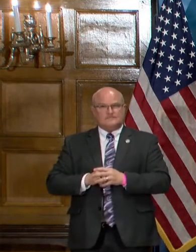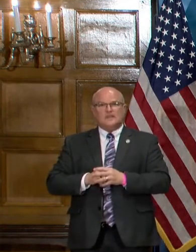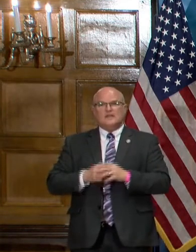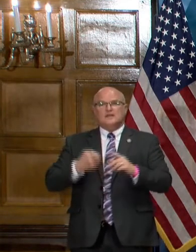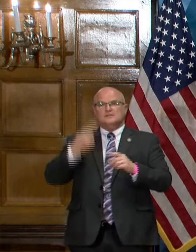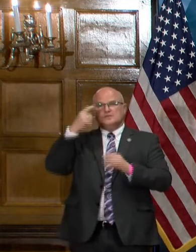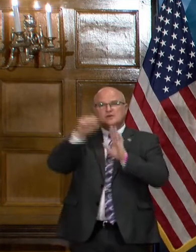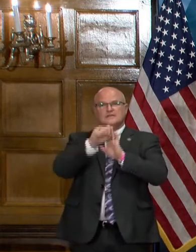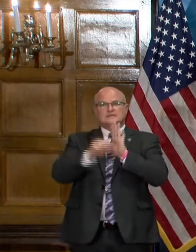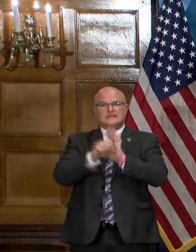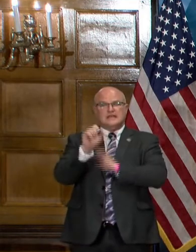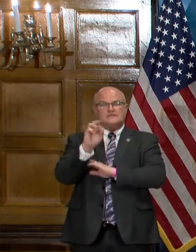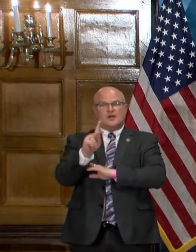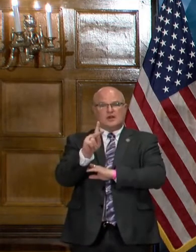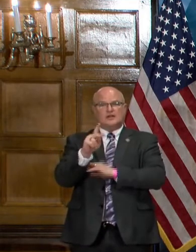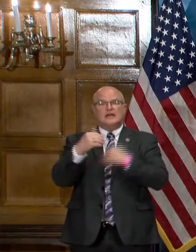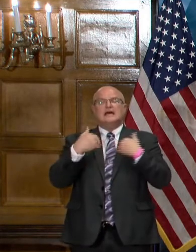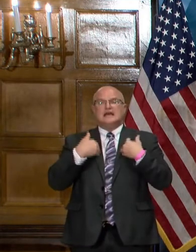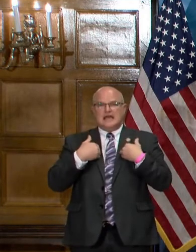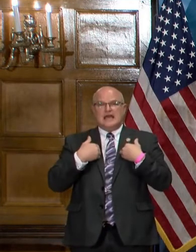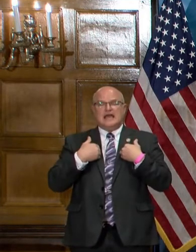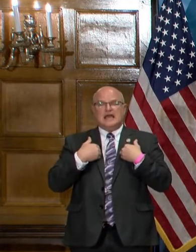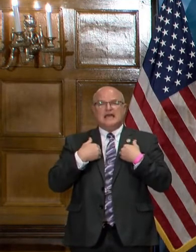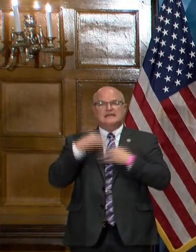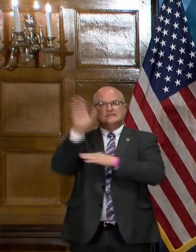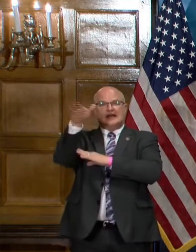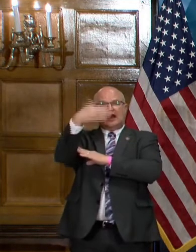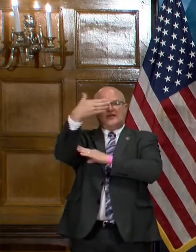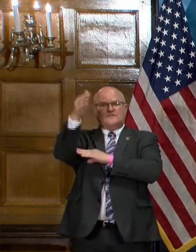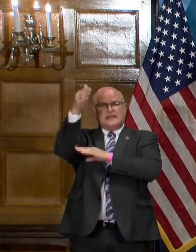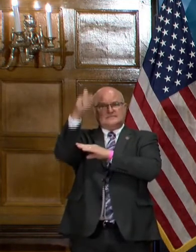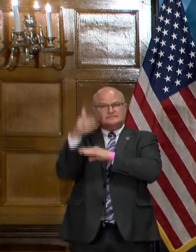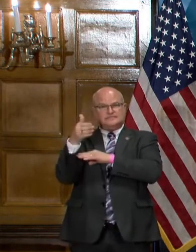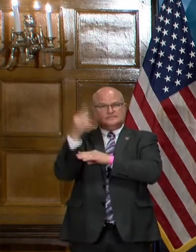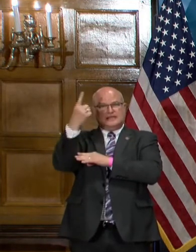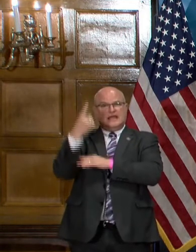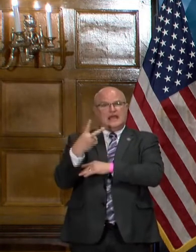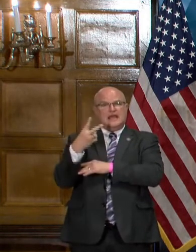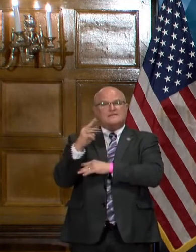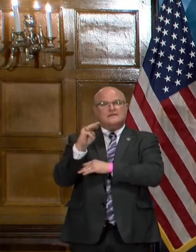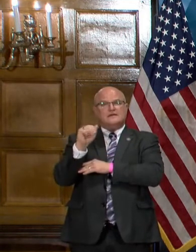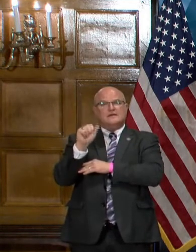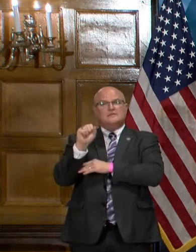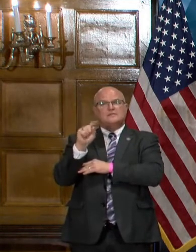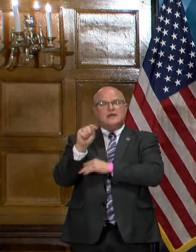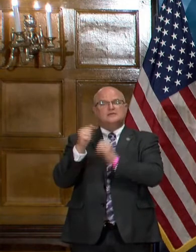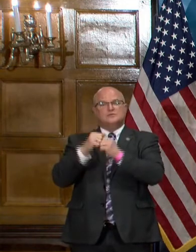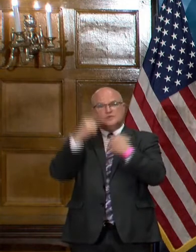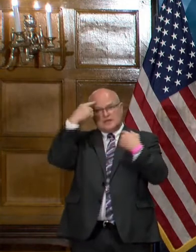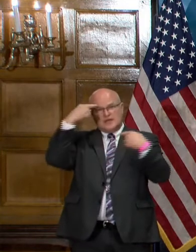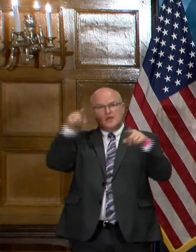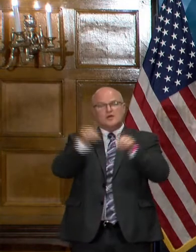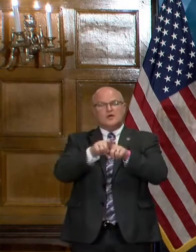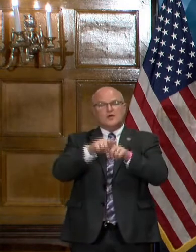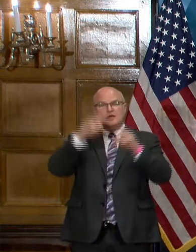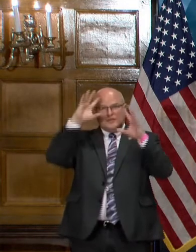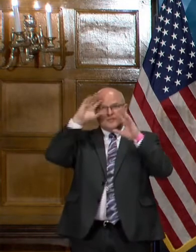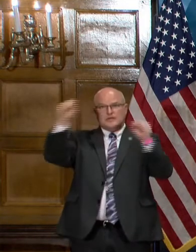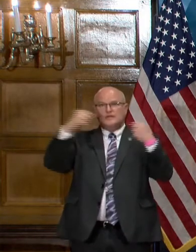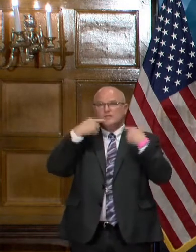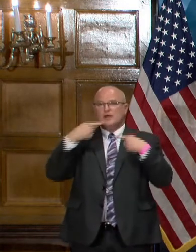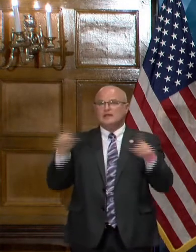state of Arkansas has lowered our flags at half-mast in accordance with the presidential